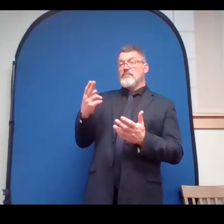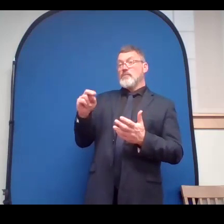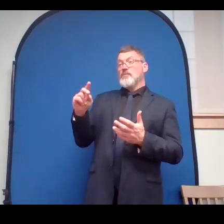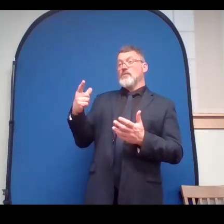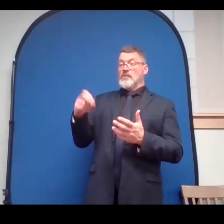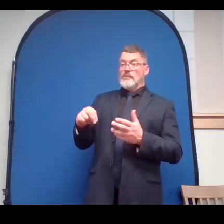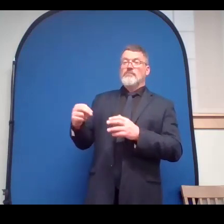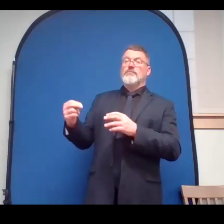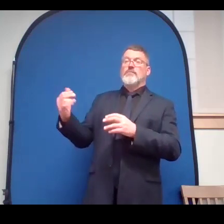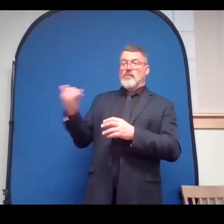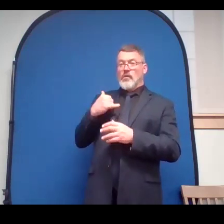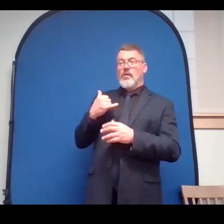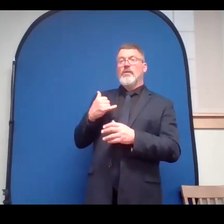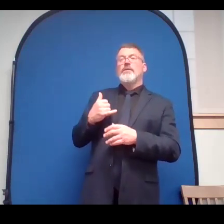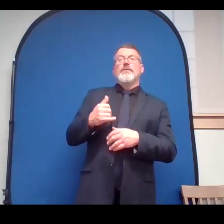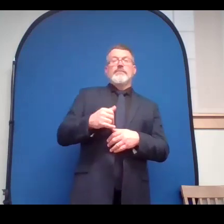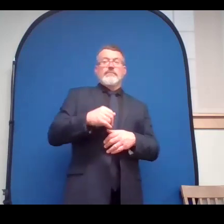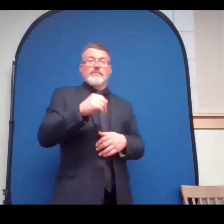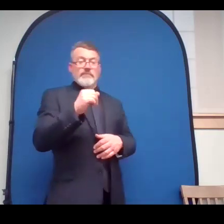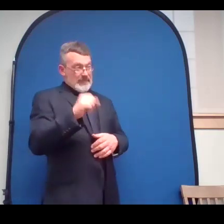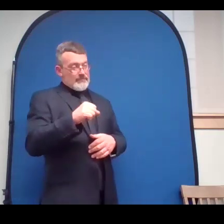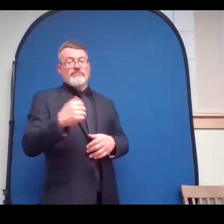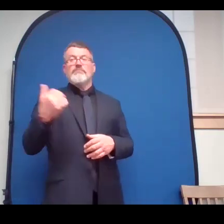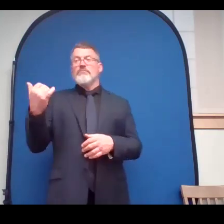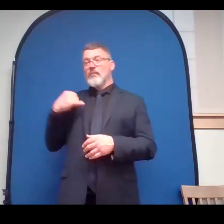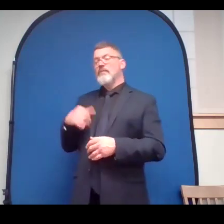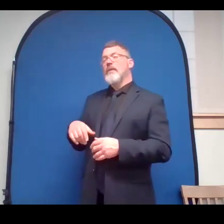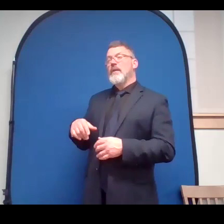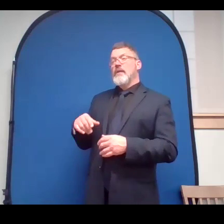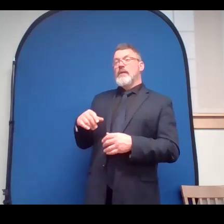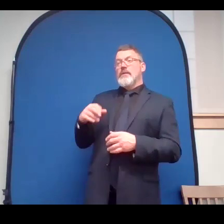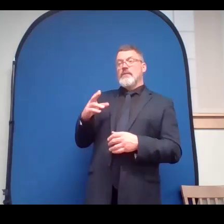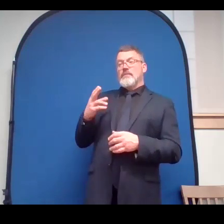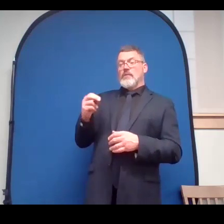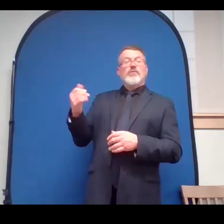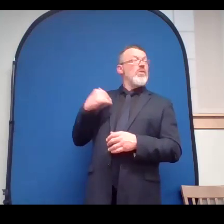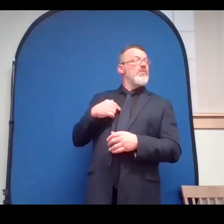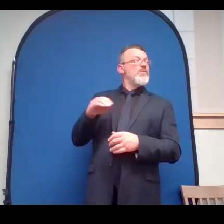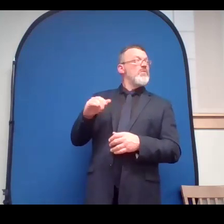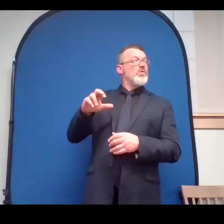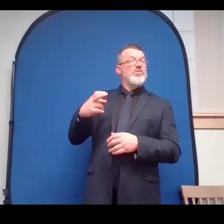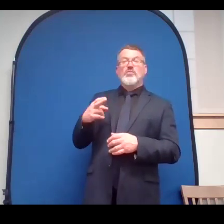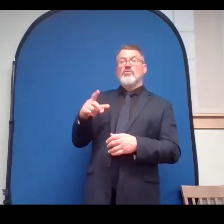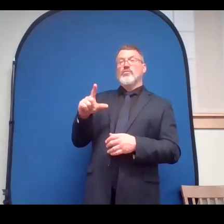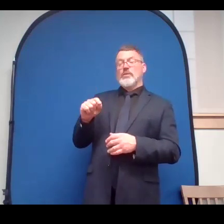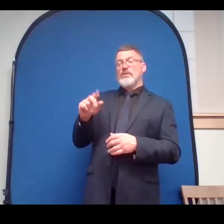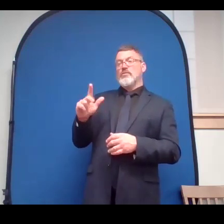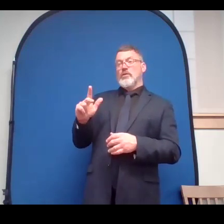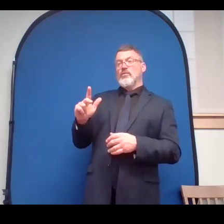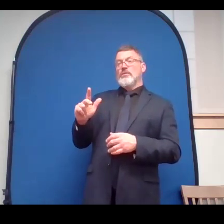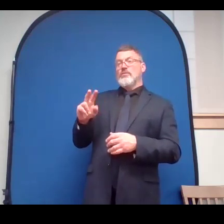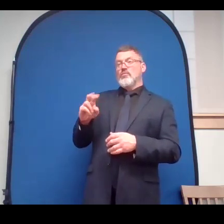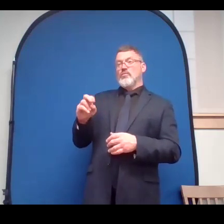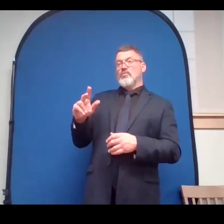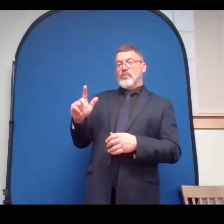Yes, Hodgson did call me back in, and I believe it to be March of 23, indicating he was